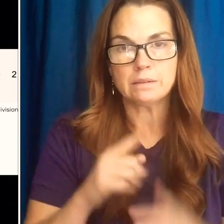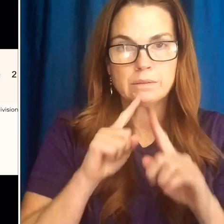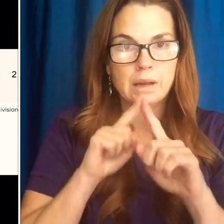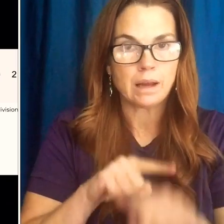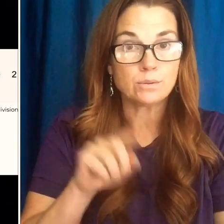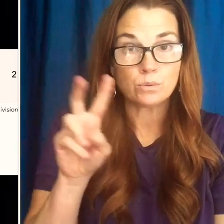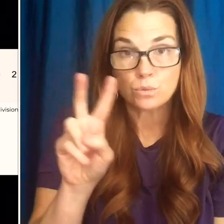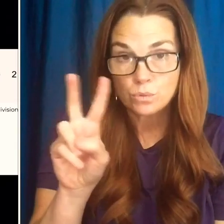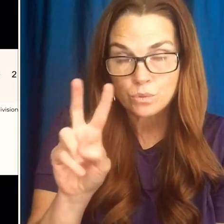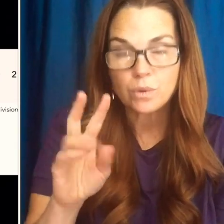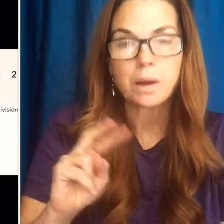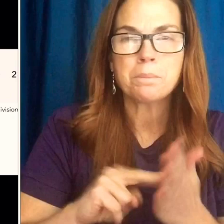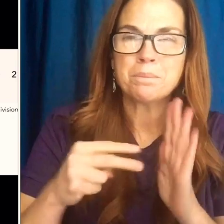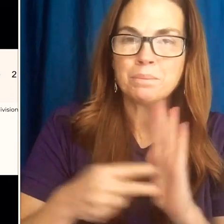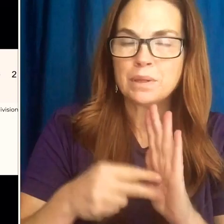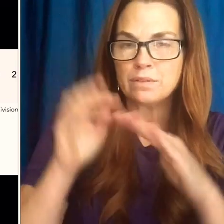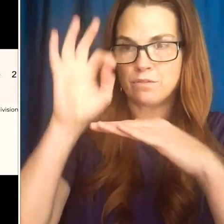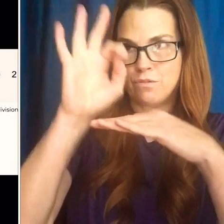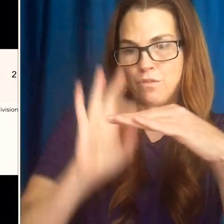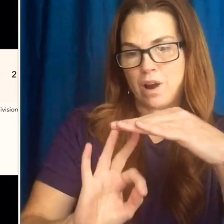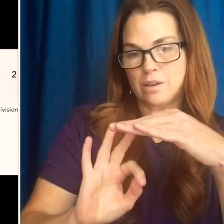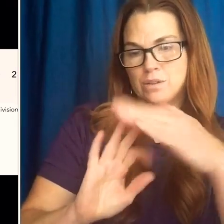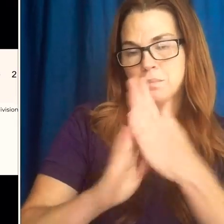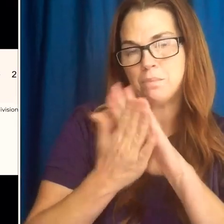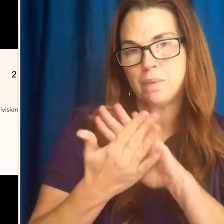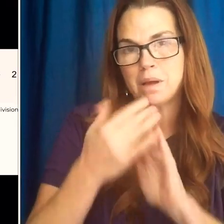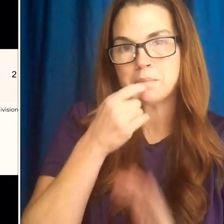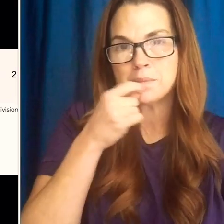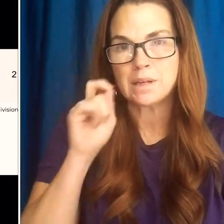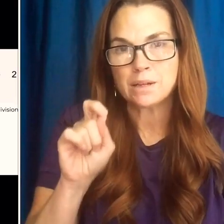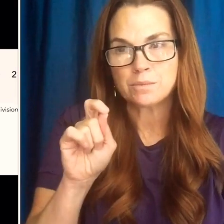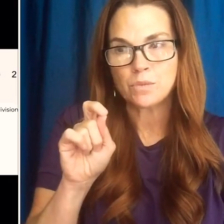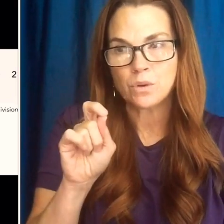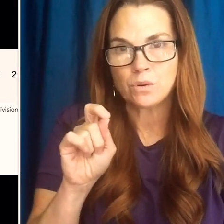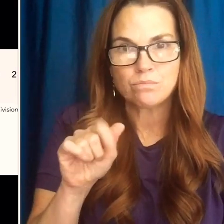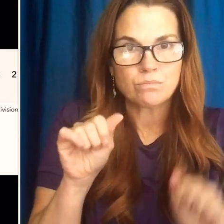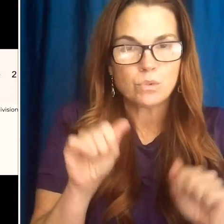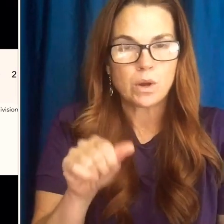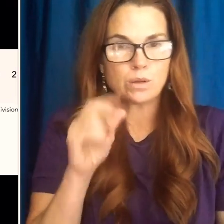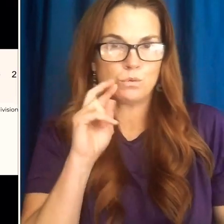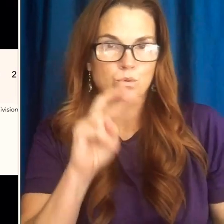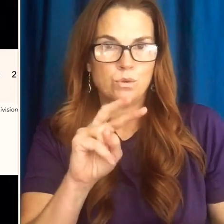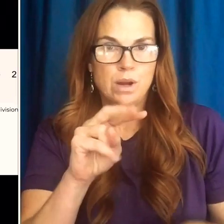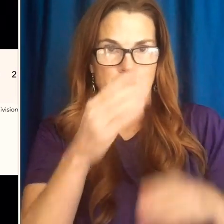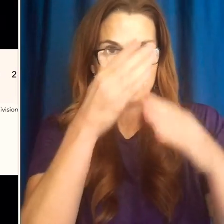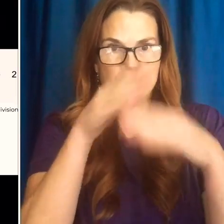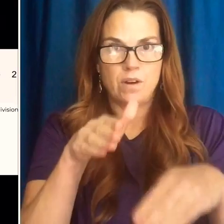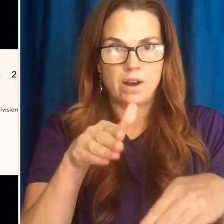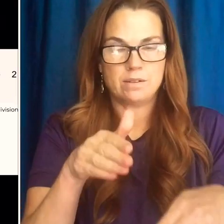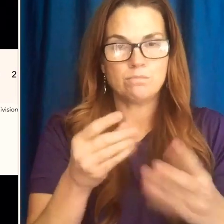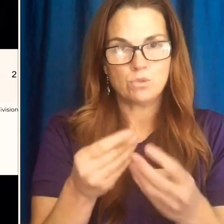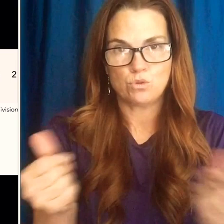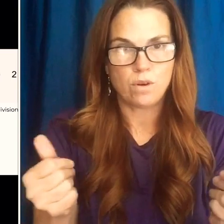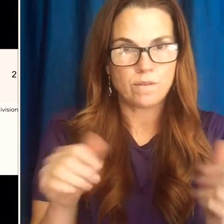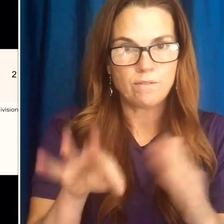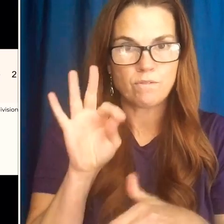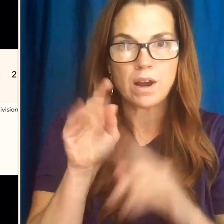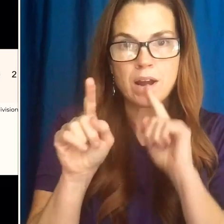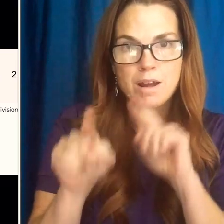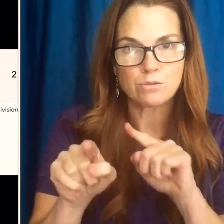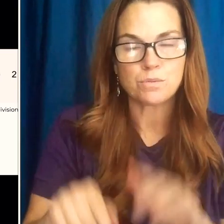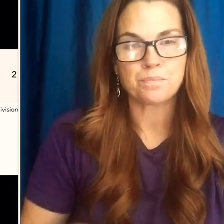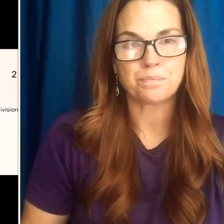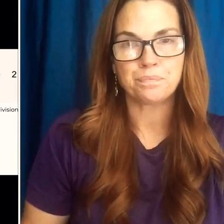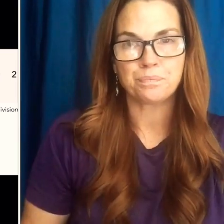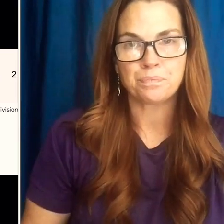fraction is made into a decimal by simply treating it as a division problem and solving it. 1 over 4,